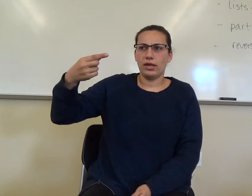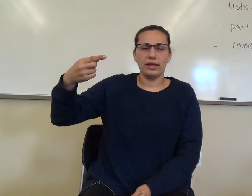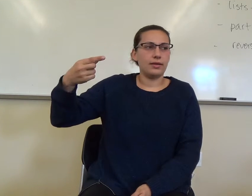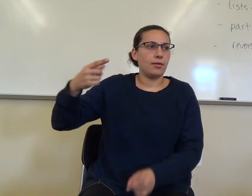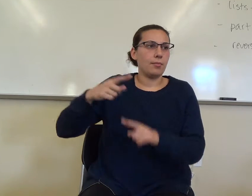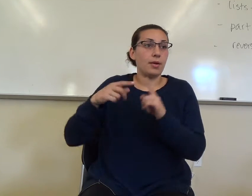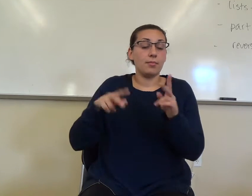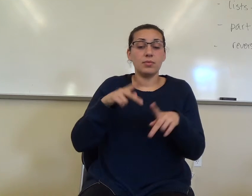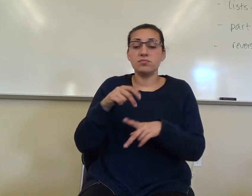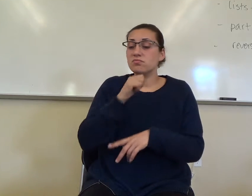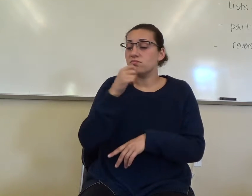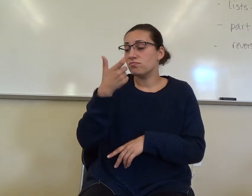tend